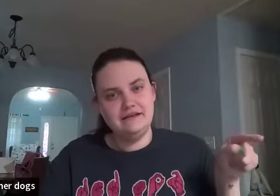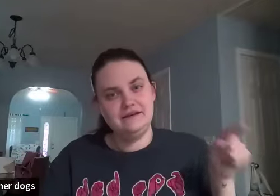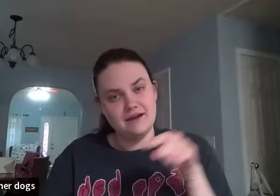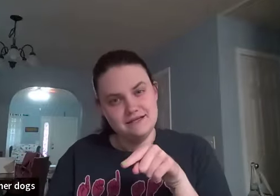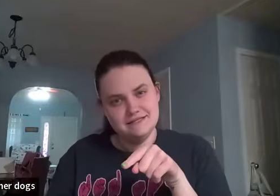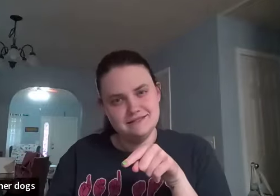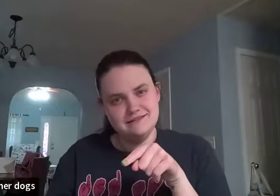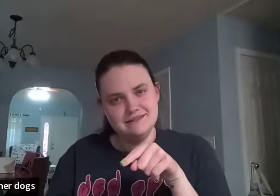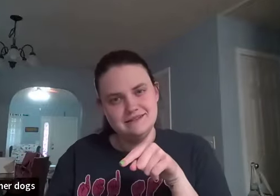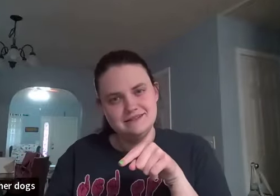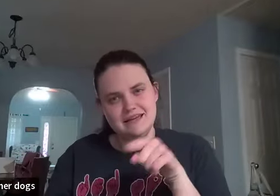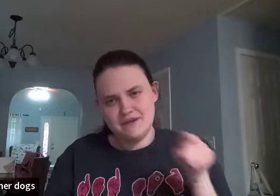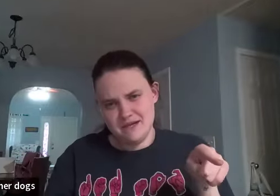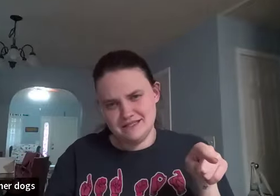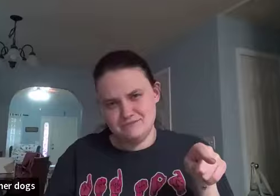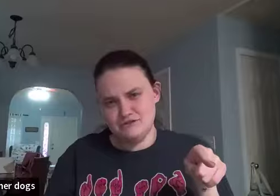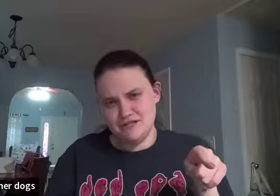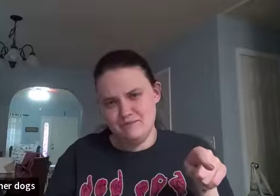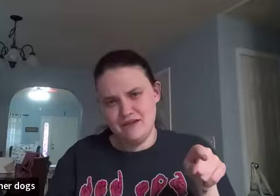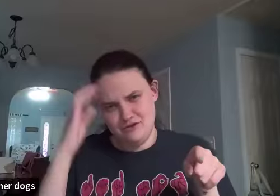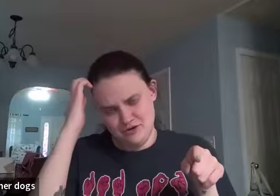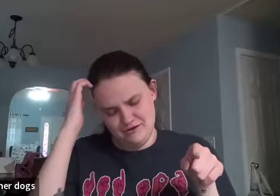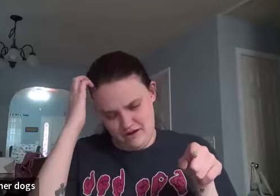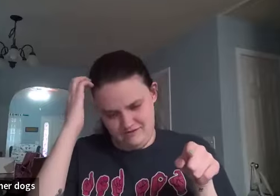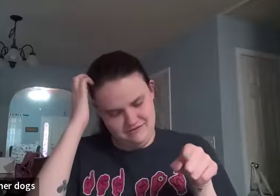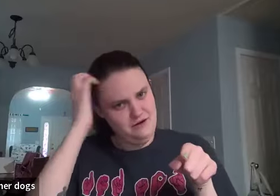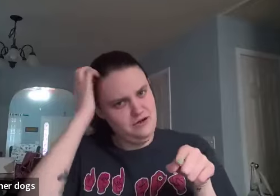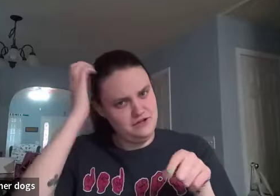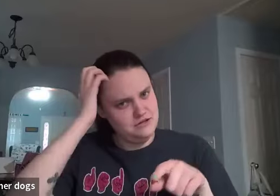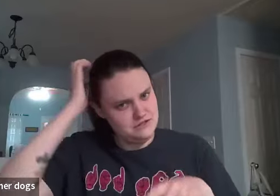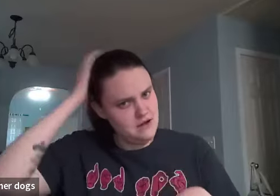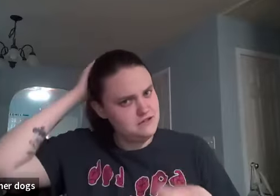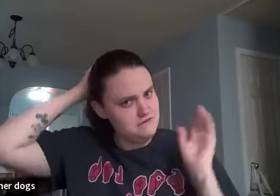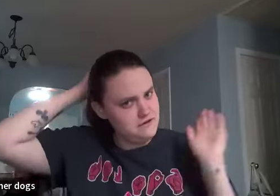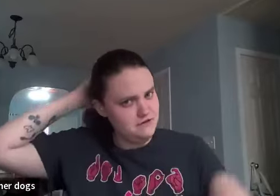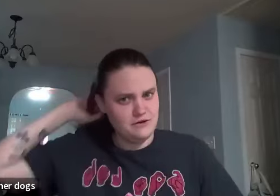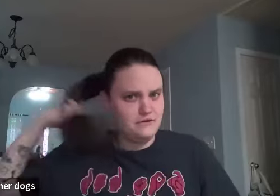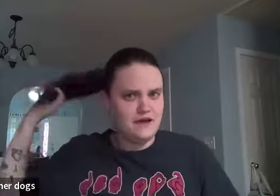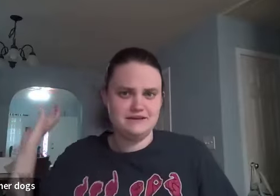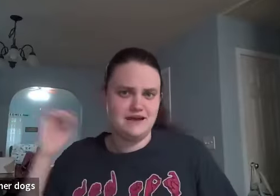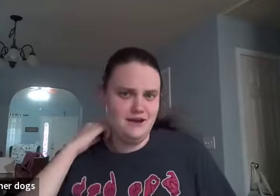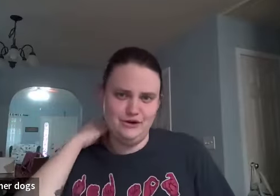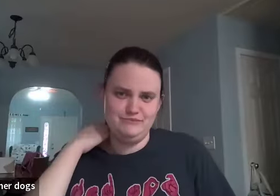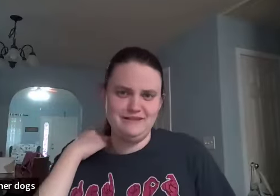clean nice. If that makes sense most of the time. If you were, I don't know how you describe that. You have fun on your own on that because I would be